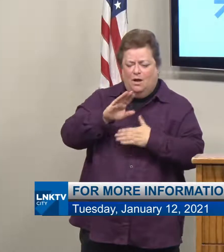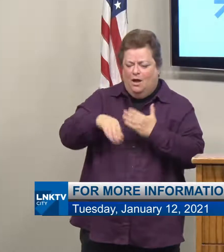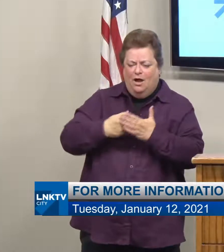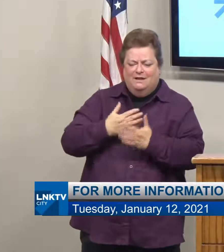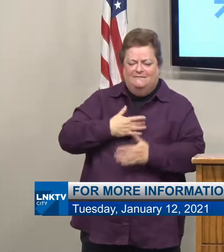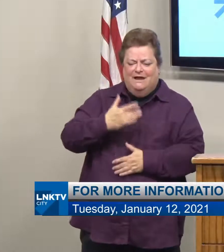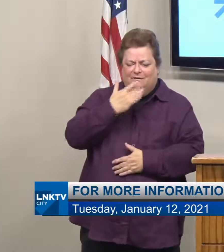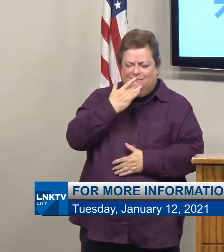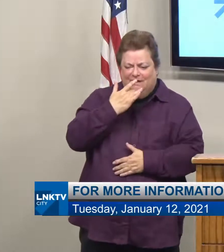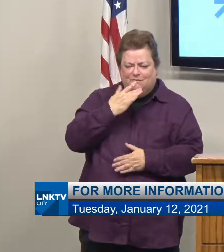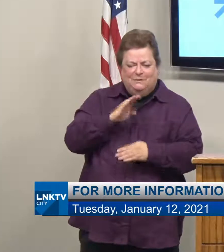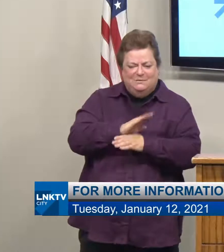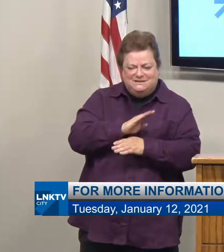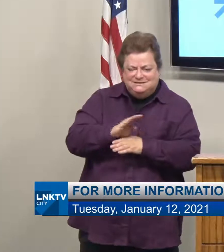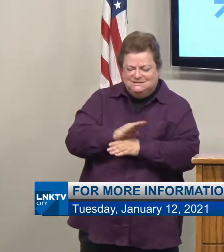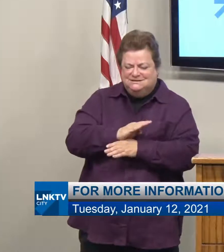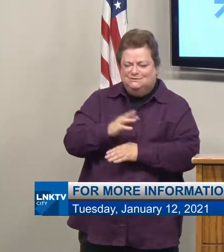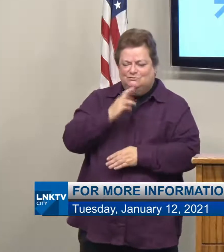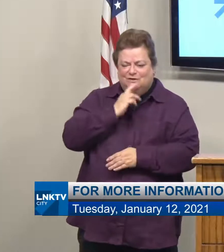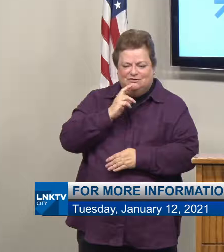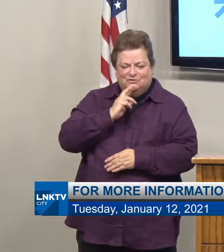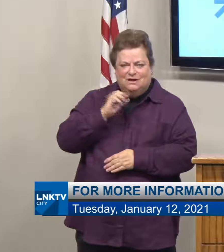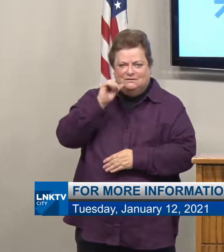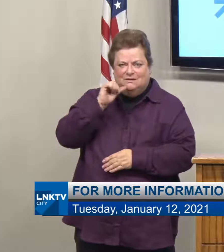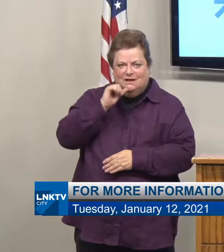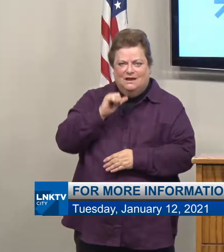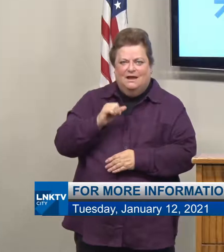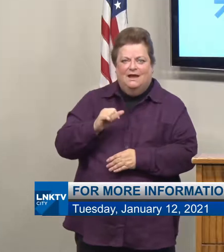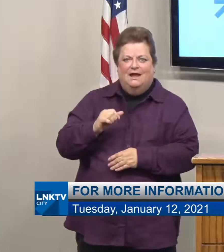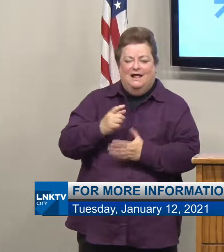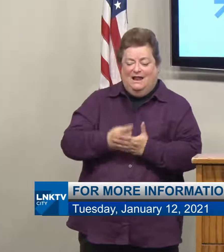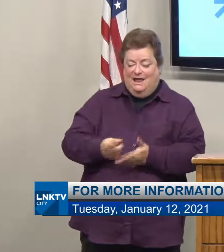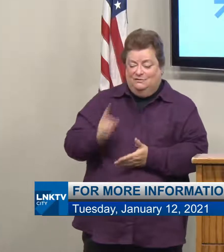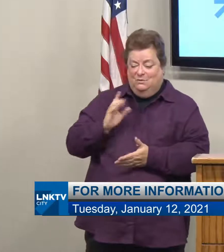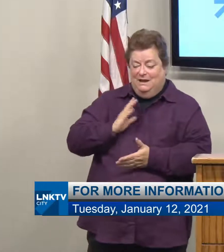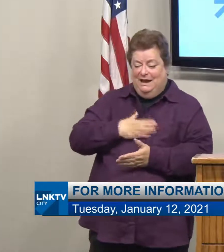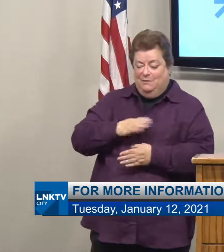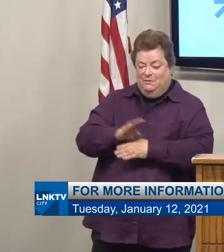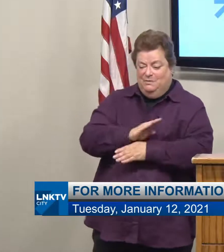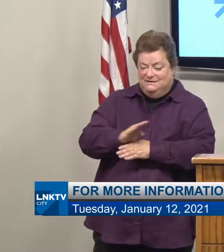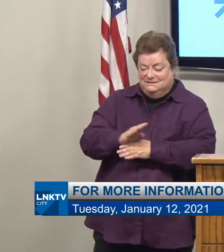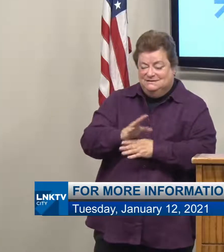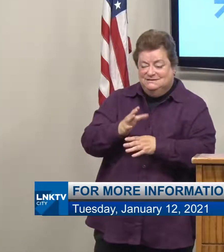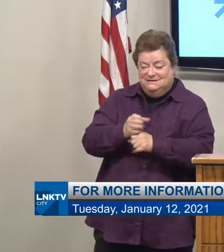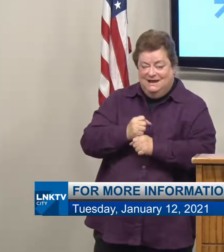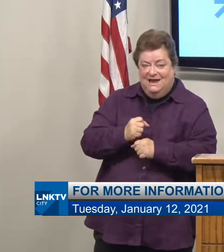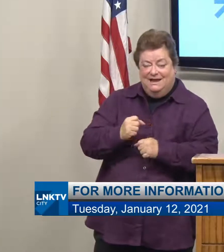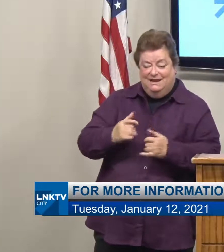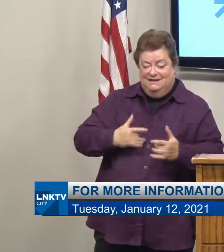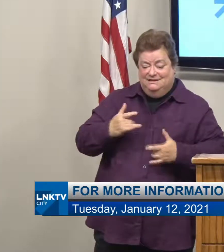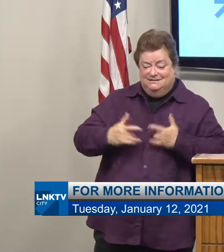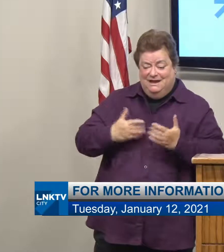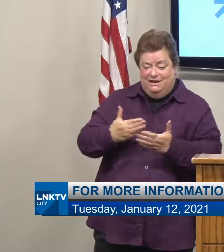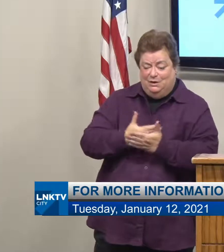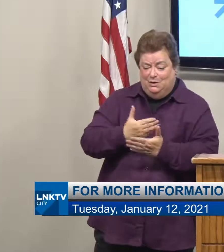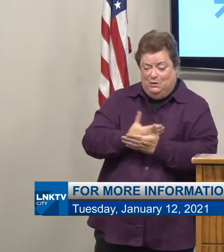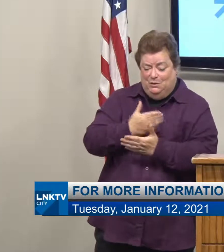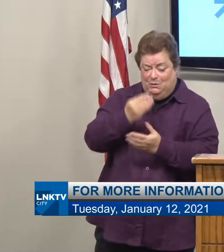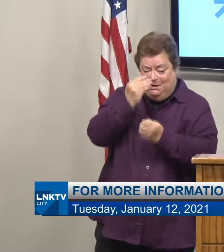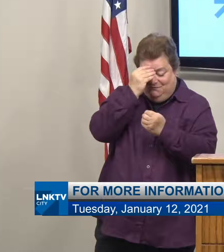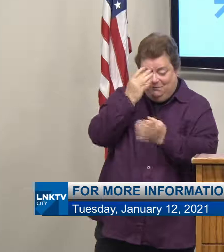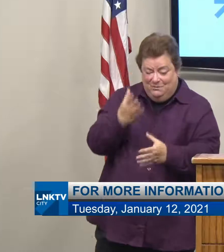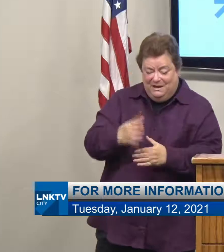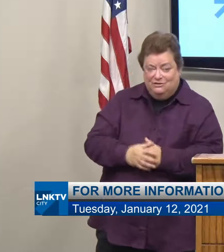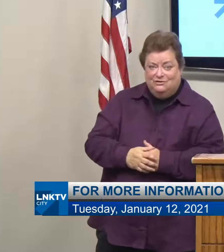restaurants, and bars. Our businesses did get some good news late last week about exciting new opportunities available now as provisions of the